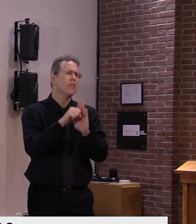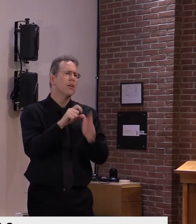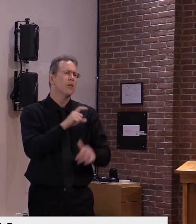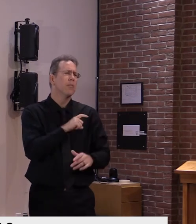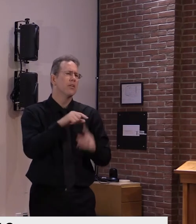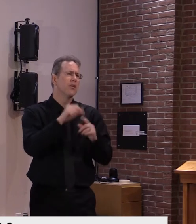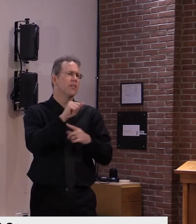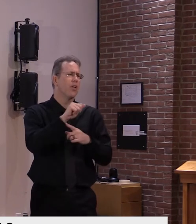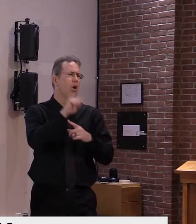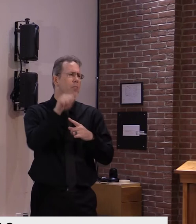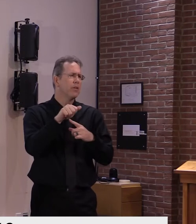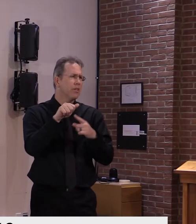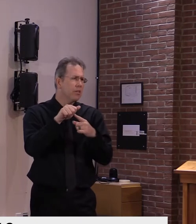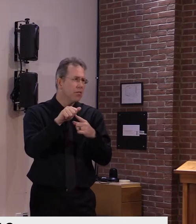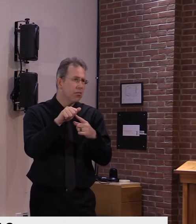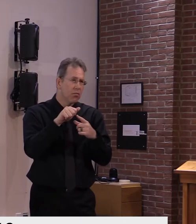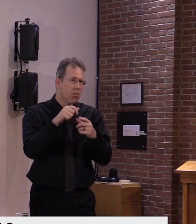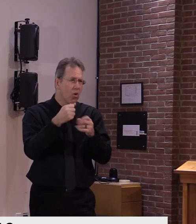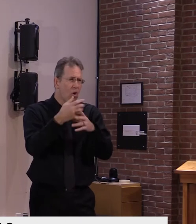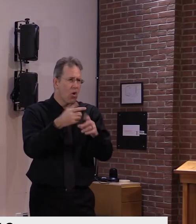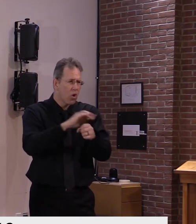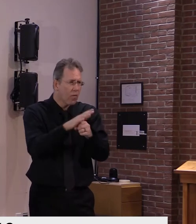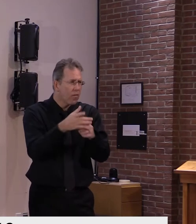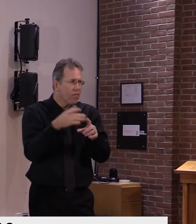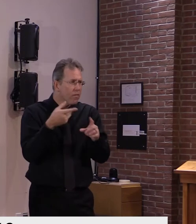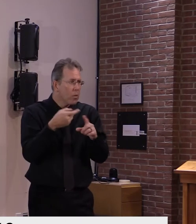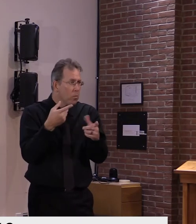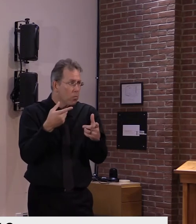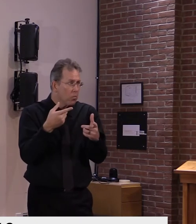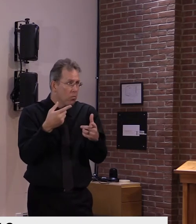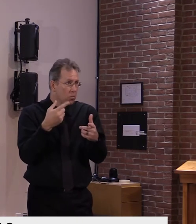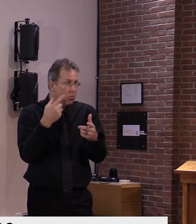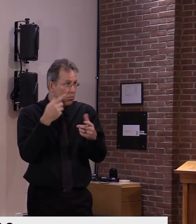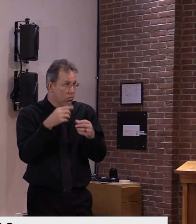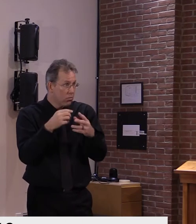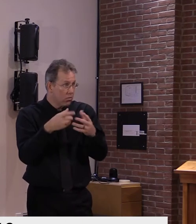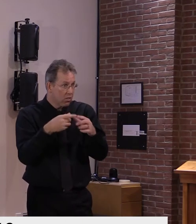long-term care facility outbreak?